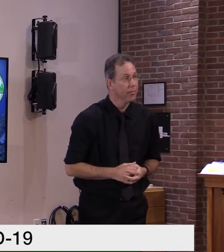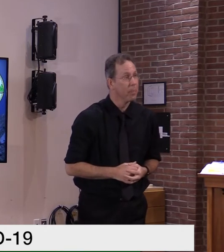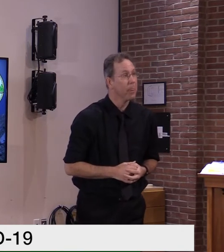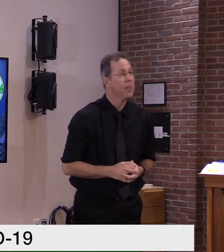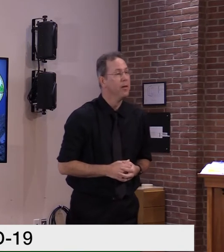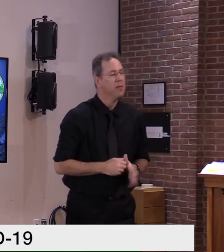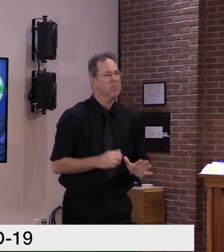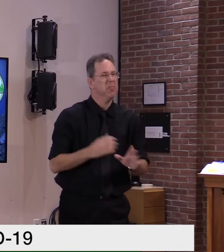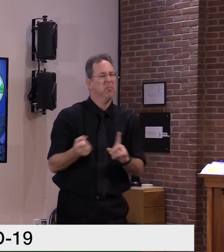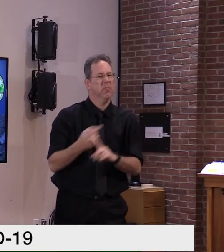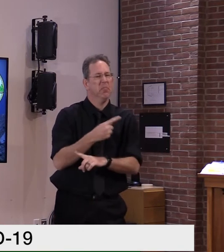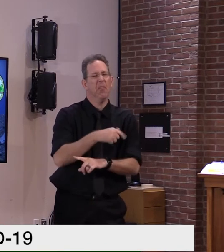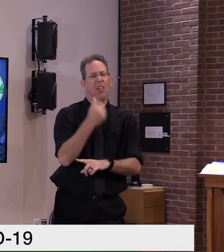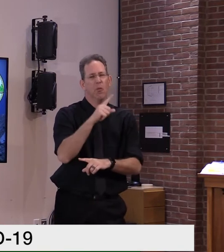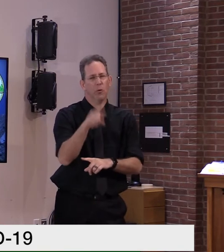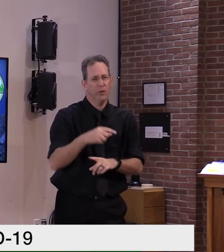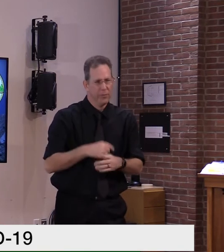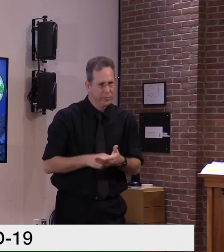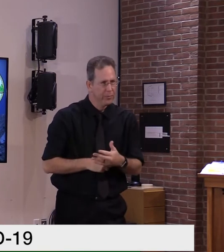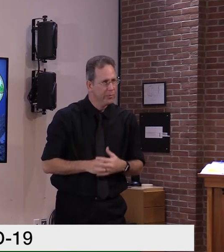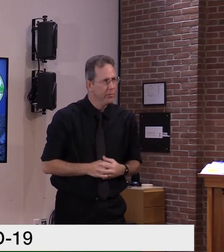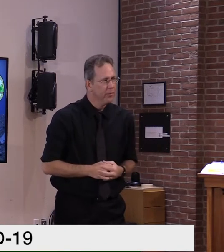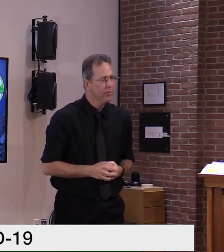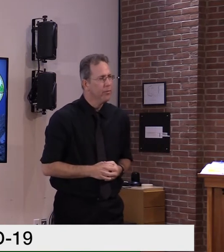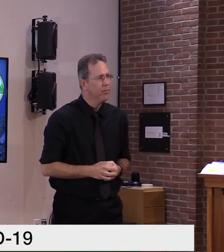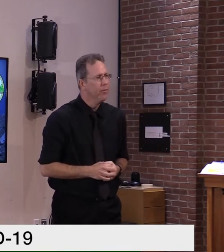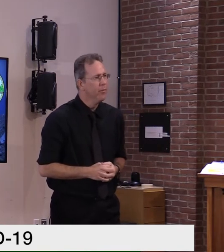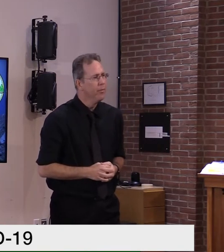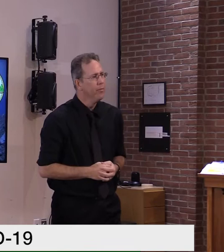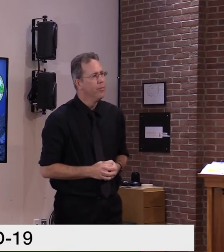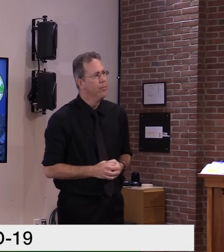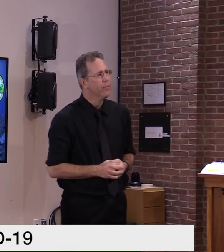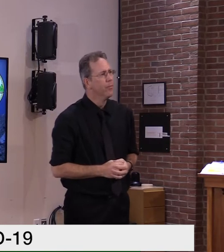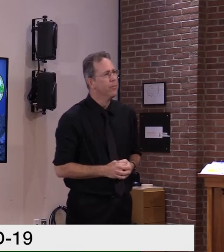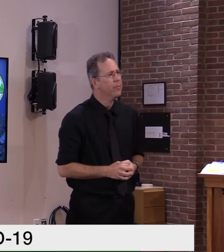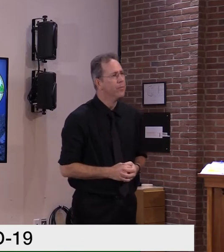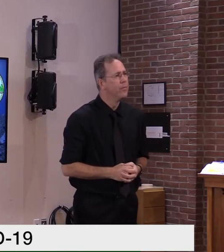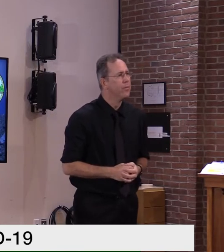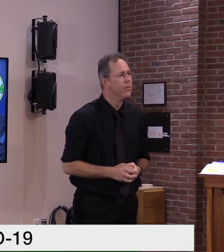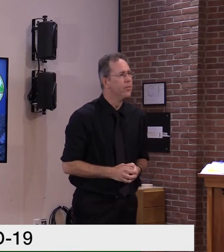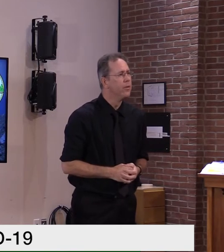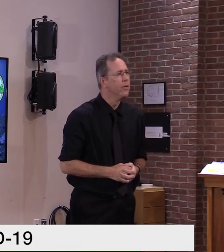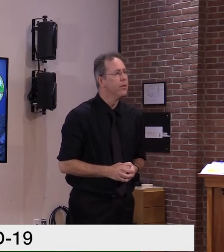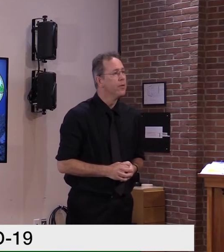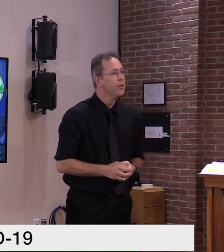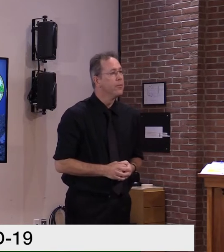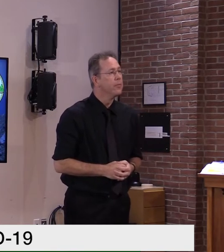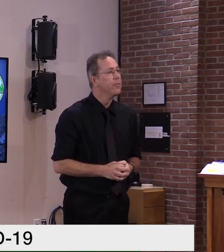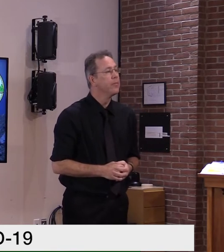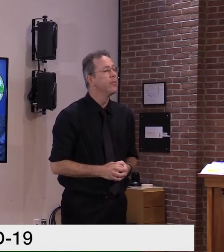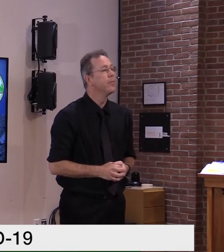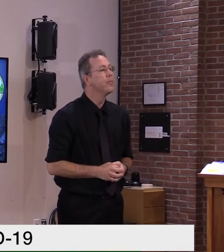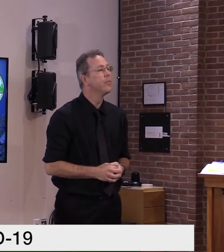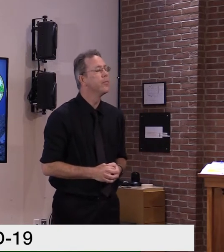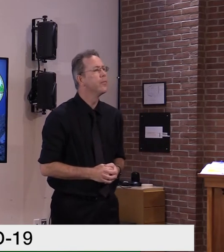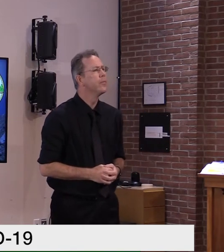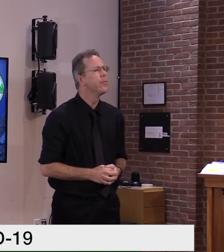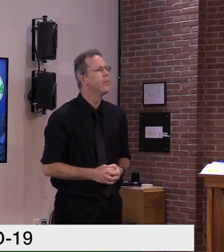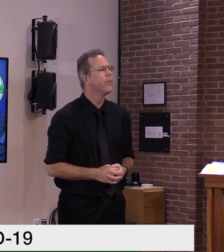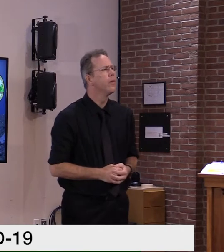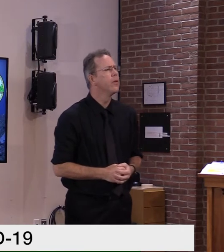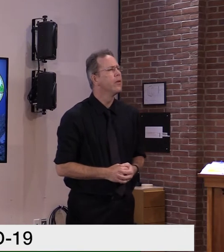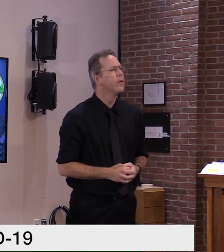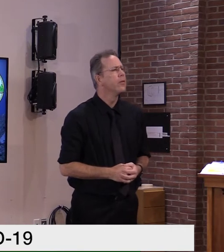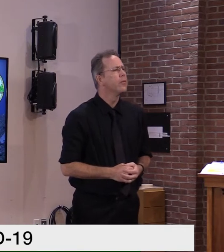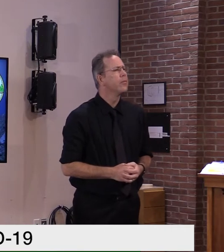Washington County resident told that in the Times Argus article last night that she was never tested on Friday, but still received Dr.